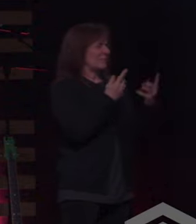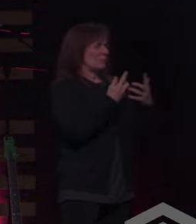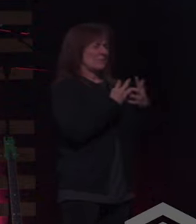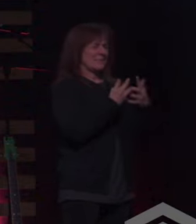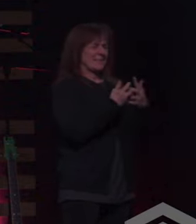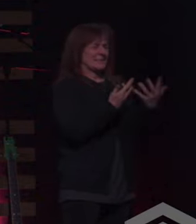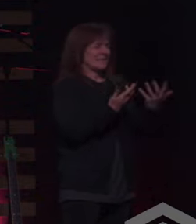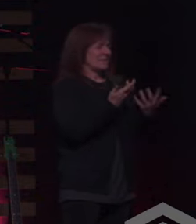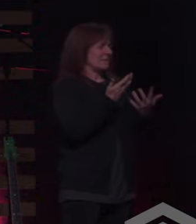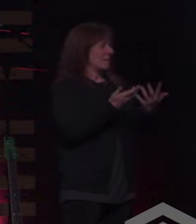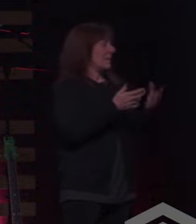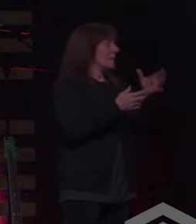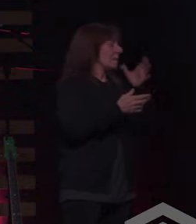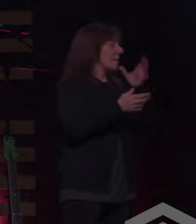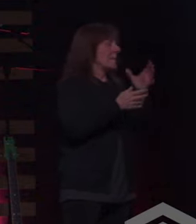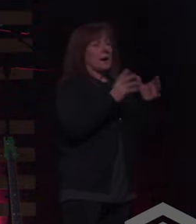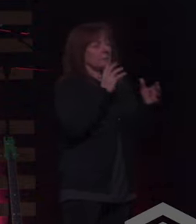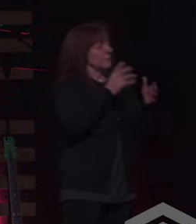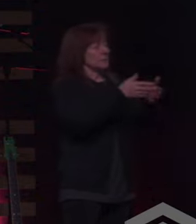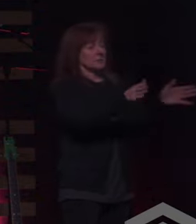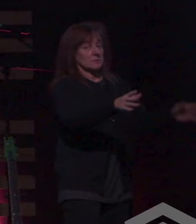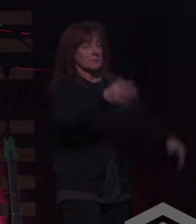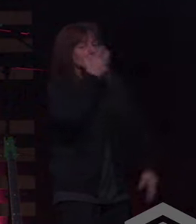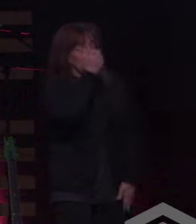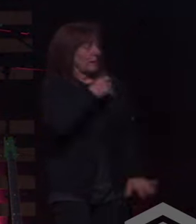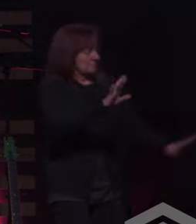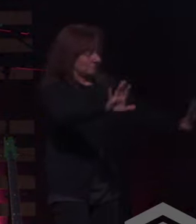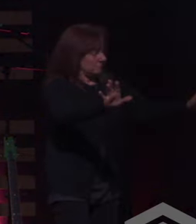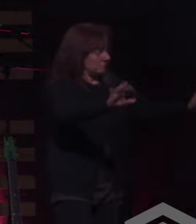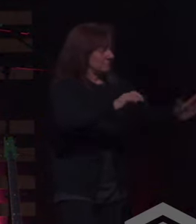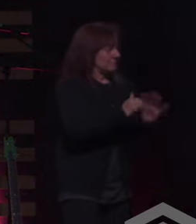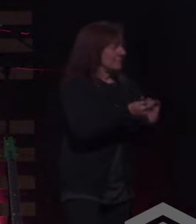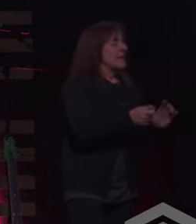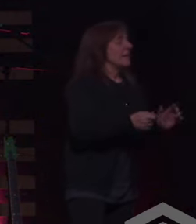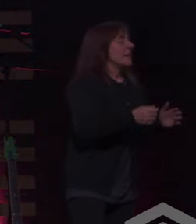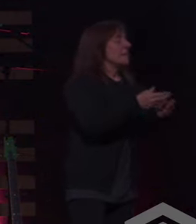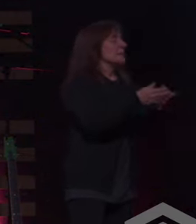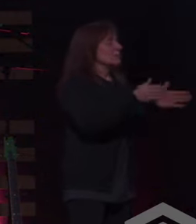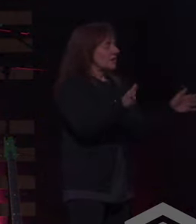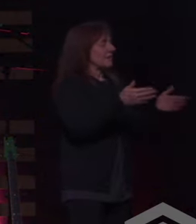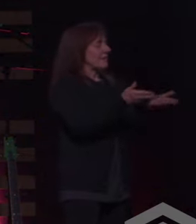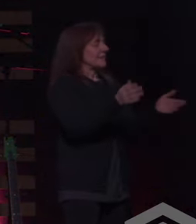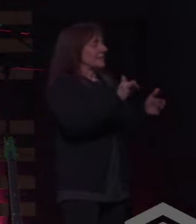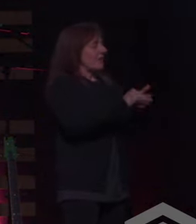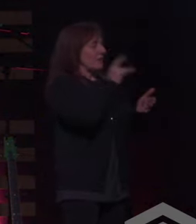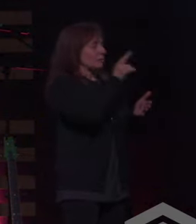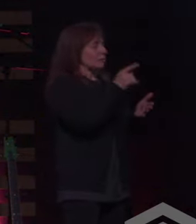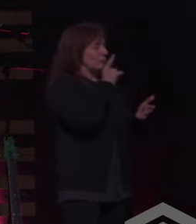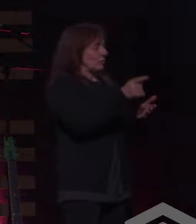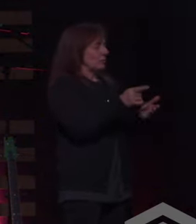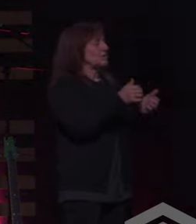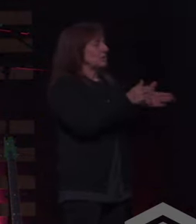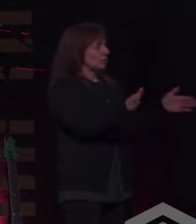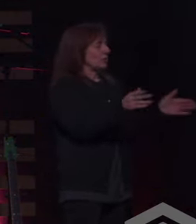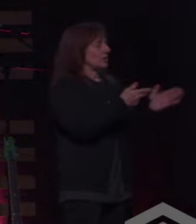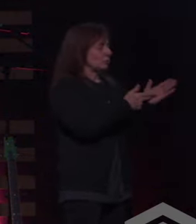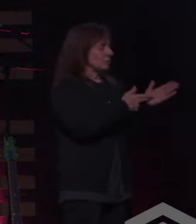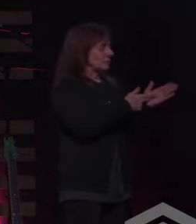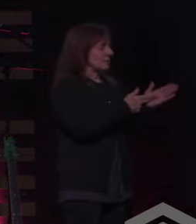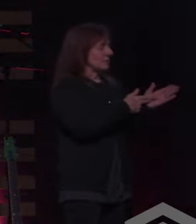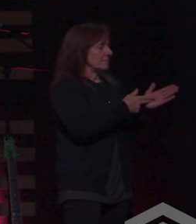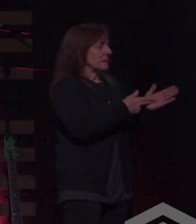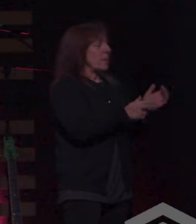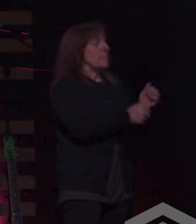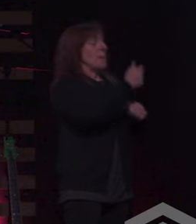Typically, the mom, and I'm going to speak in generalities. You can get mad if you want to. There are generally things that are true in this world, okay? And generally,